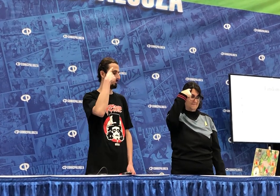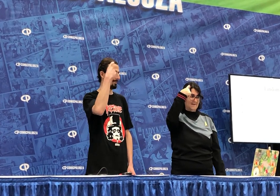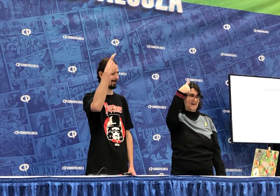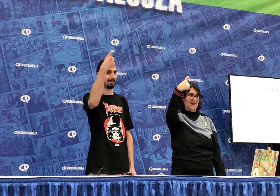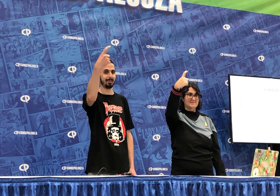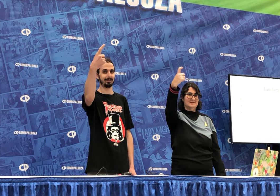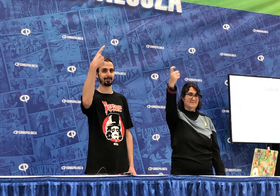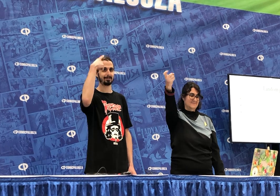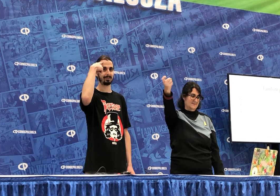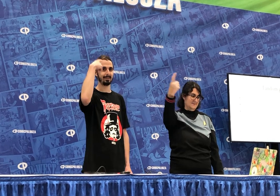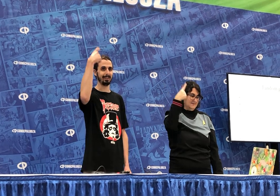Fantasy.